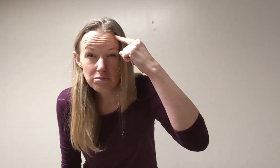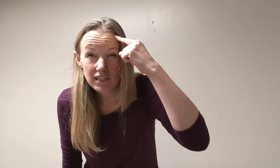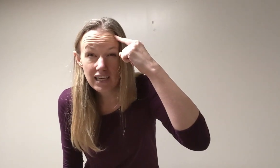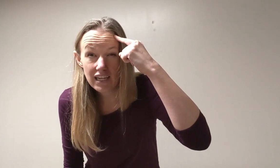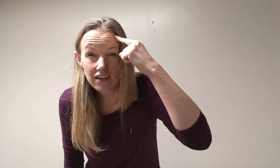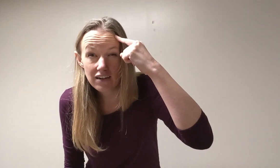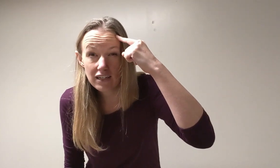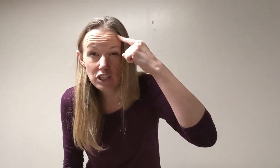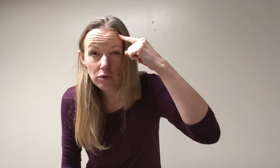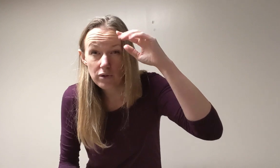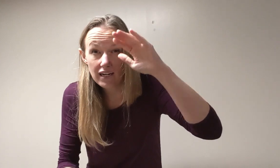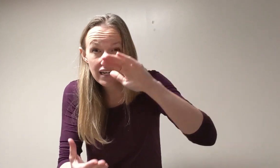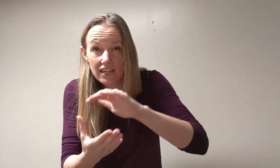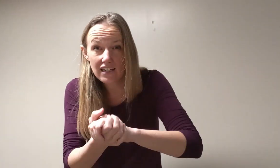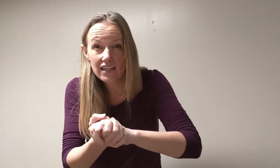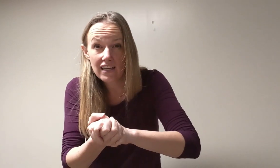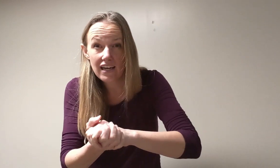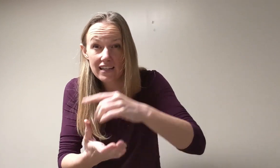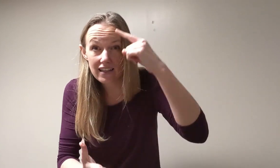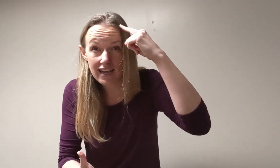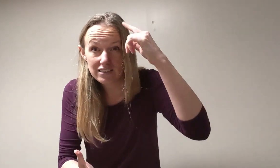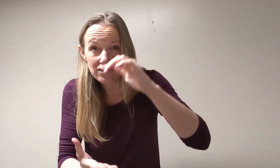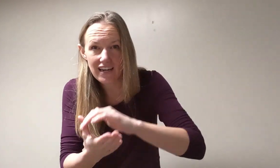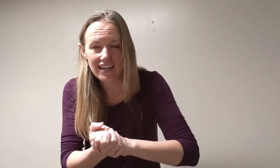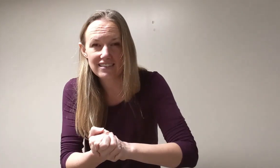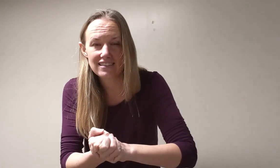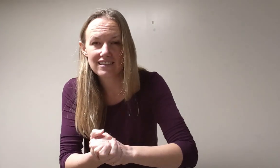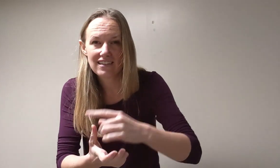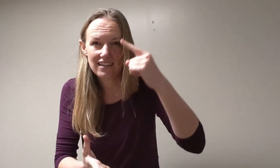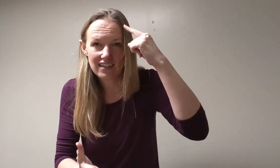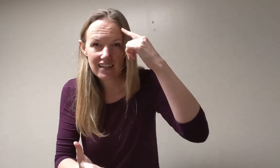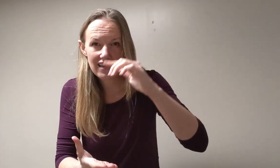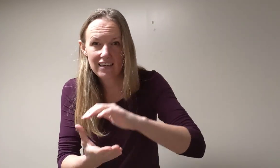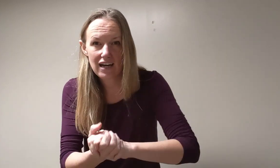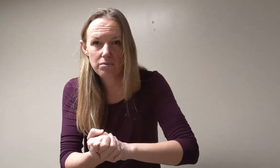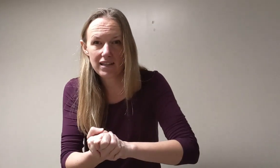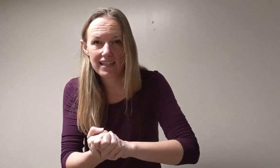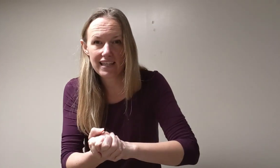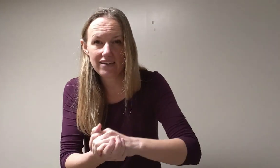something here in your brain, and then clasp your hands. Okay, I believe.